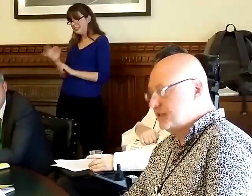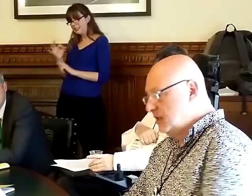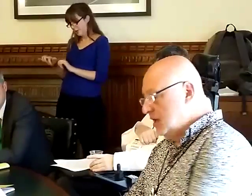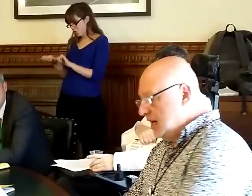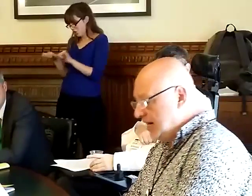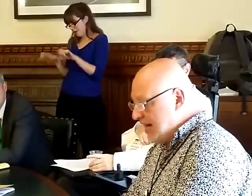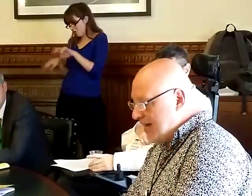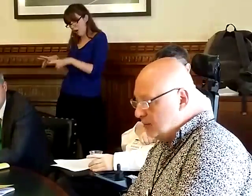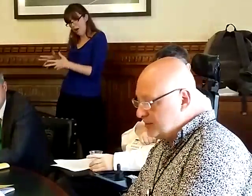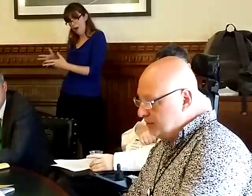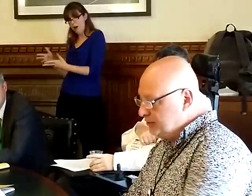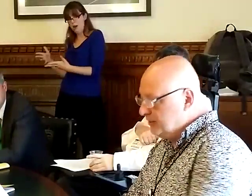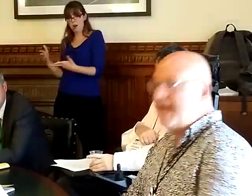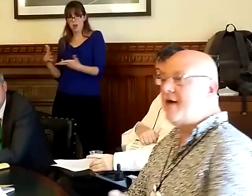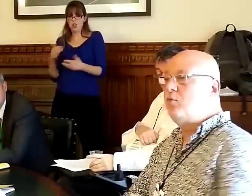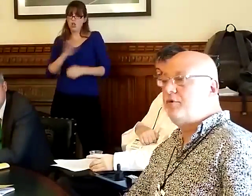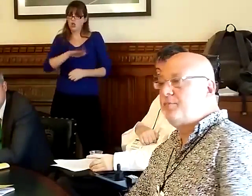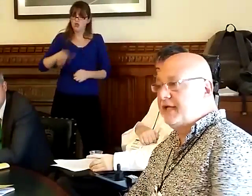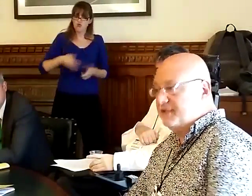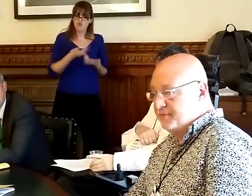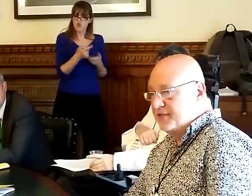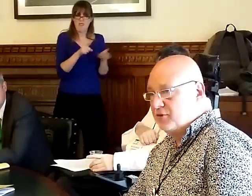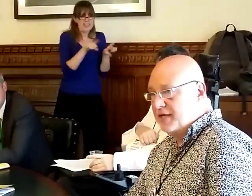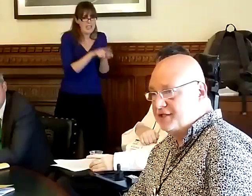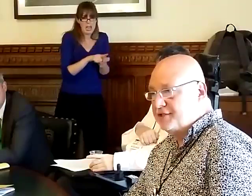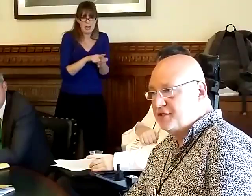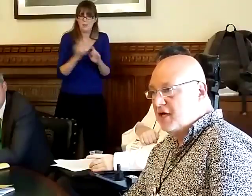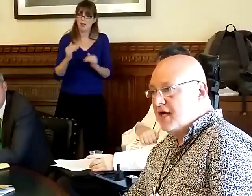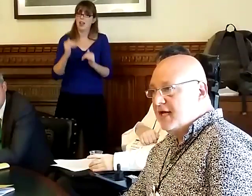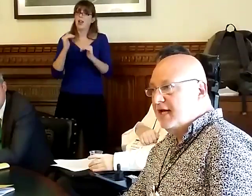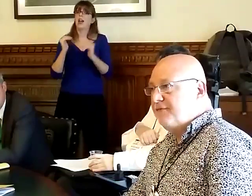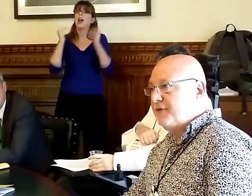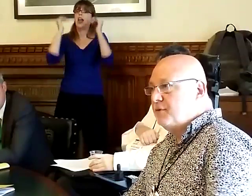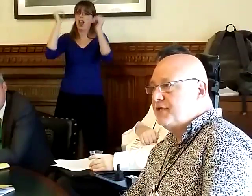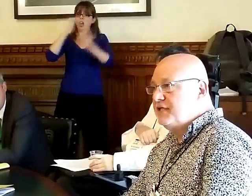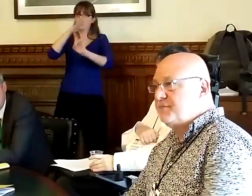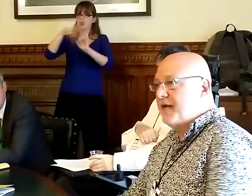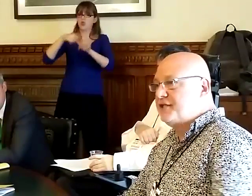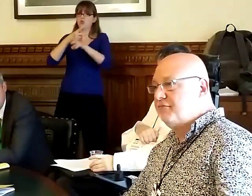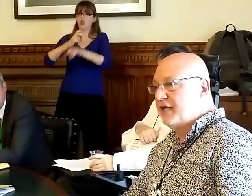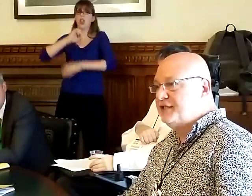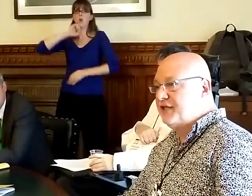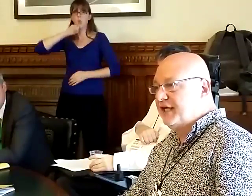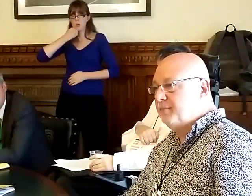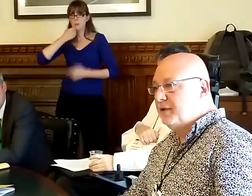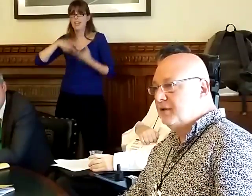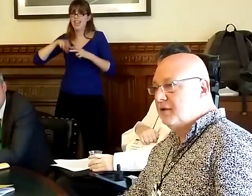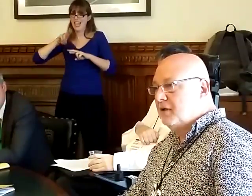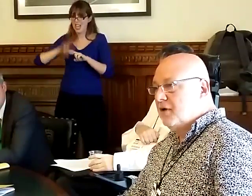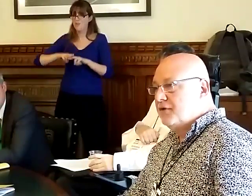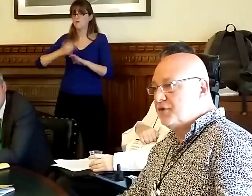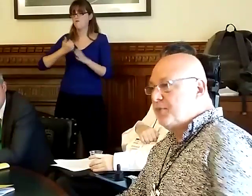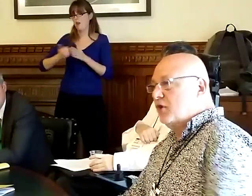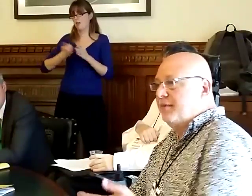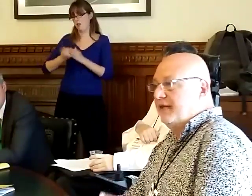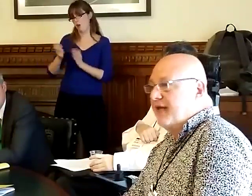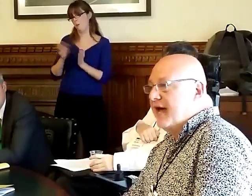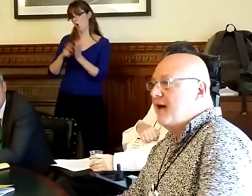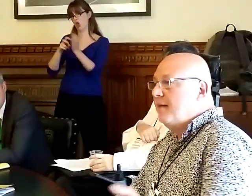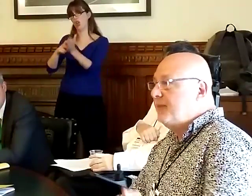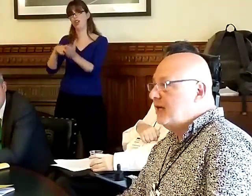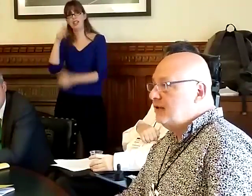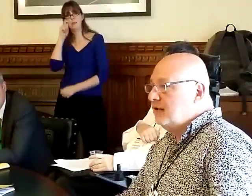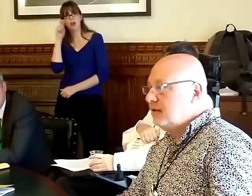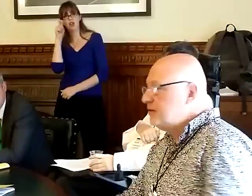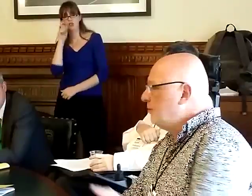special measures. And adult social care would be in special measures if there was an inspection regime to put them